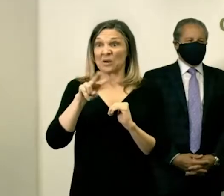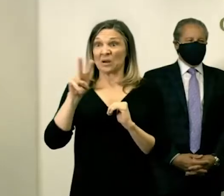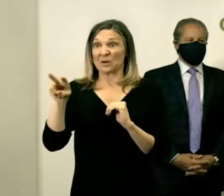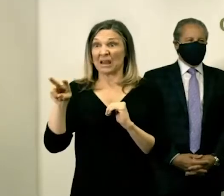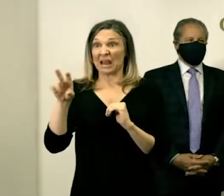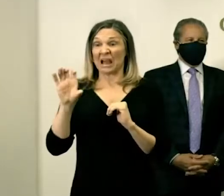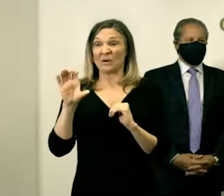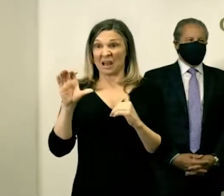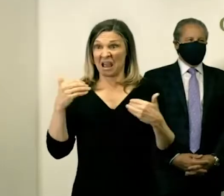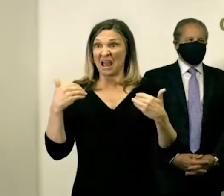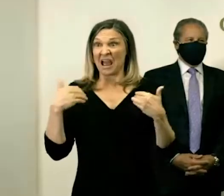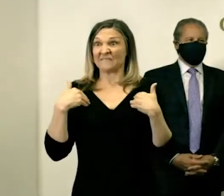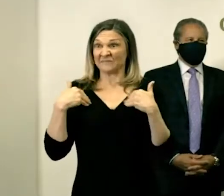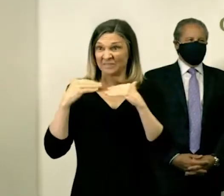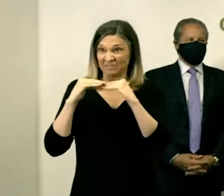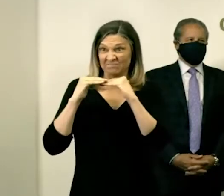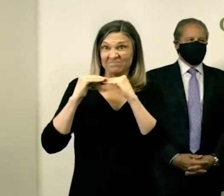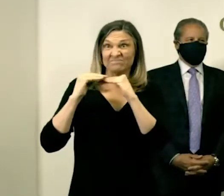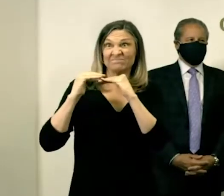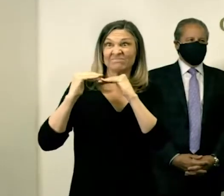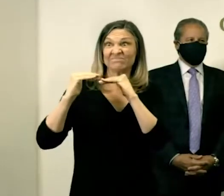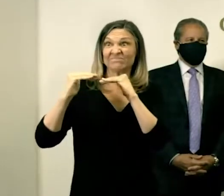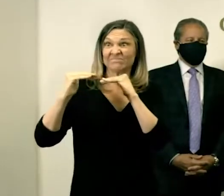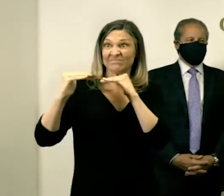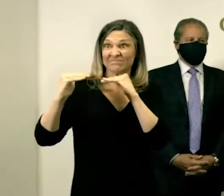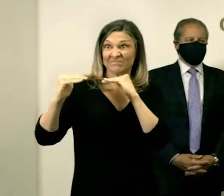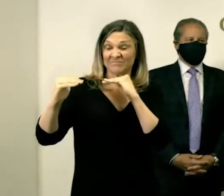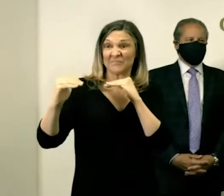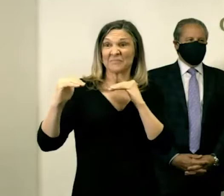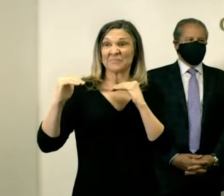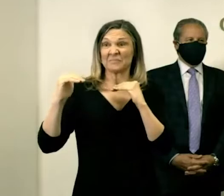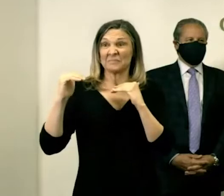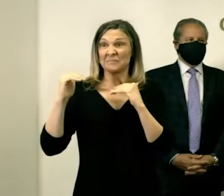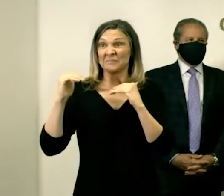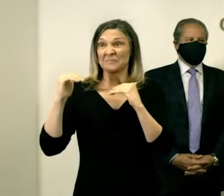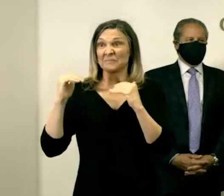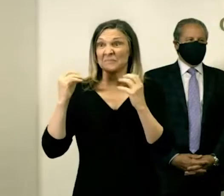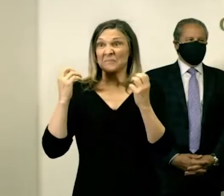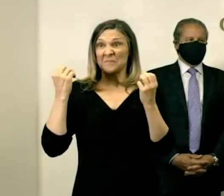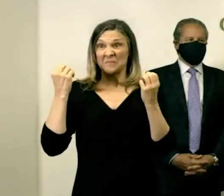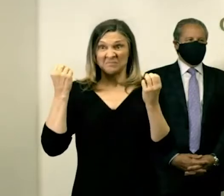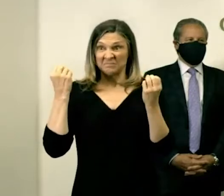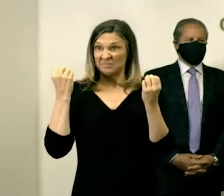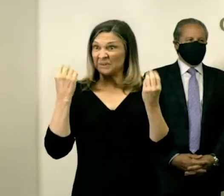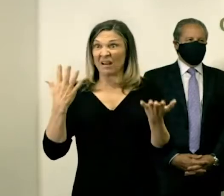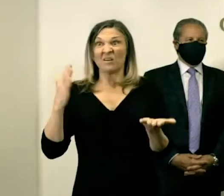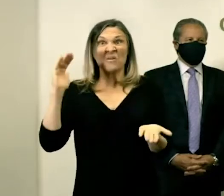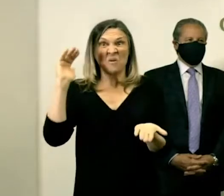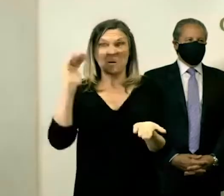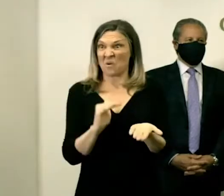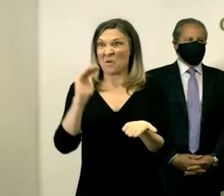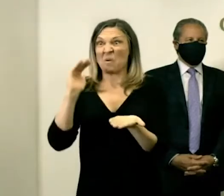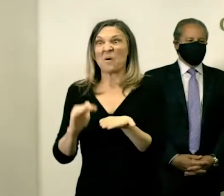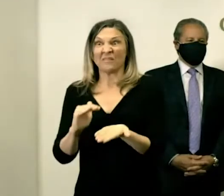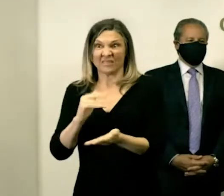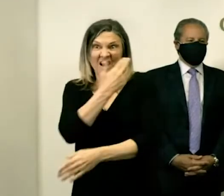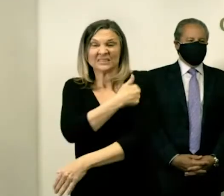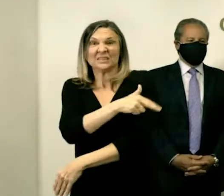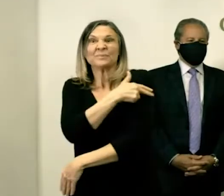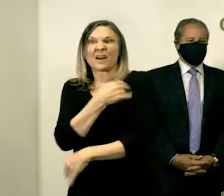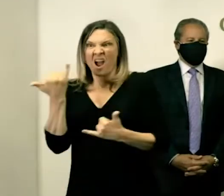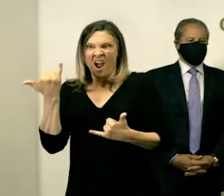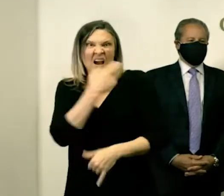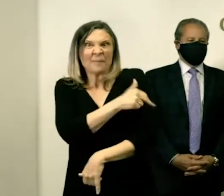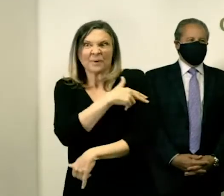showing stabilization as we've seen massive decompression in our hospitals and our ICUs as well. So these are encouraging